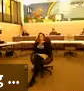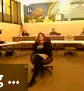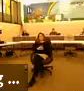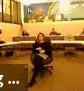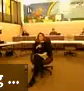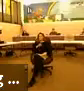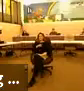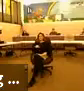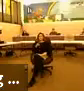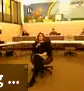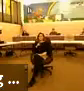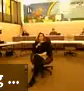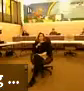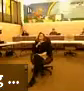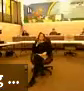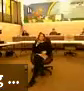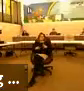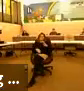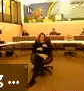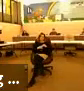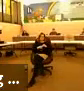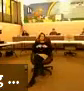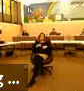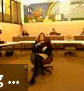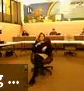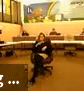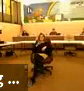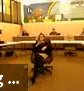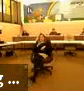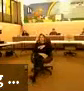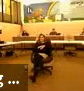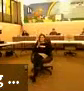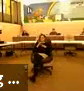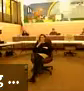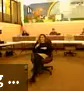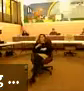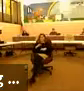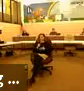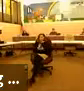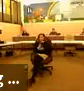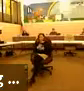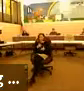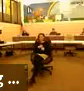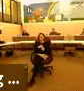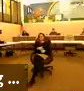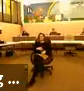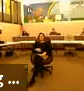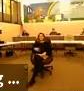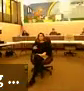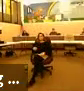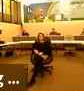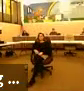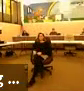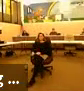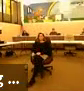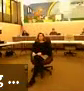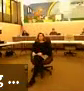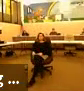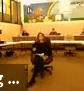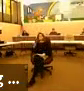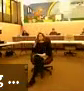right on, there will be additional ones on the site plan approval itself. And so again, those are enforceable down the